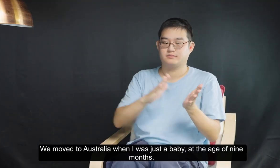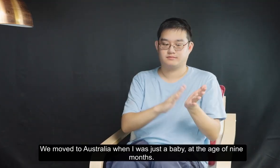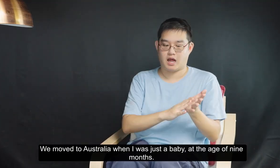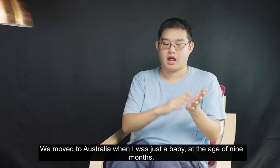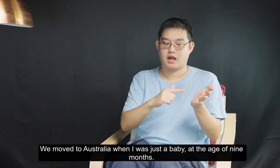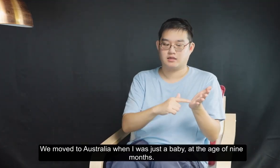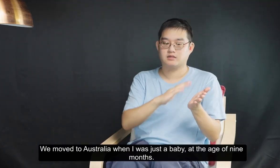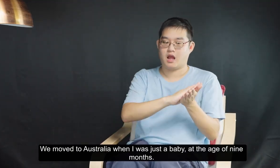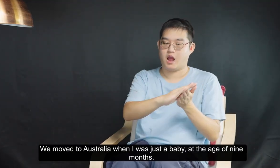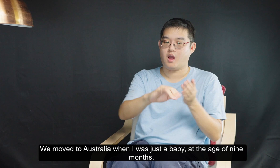months.